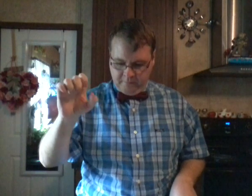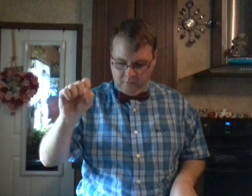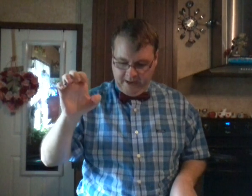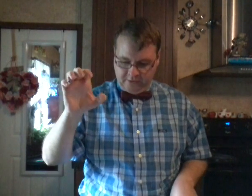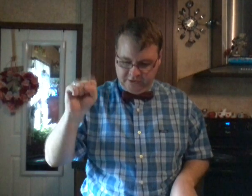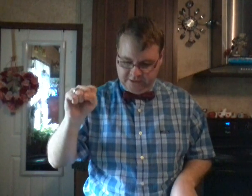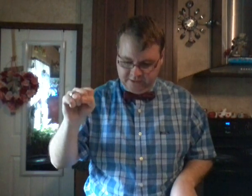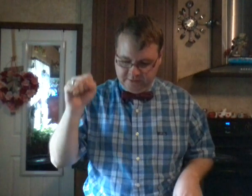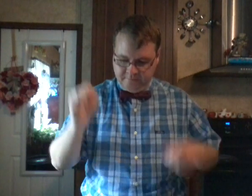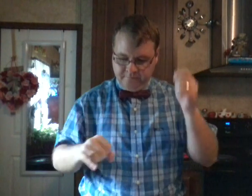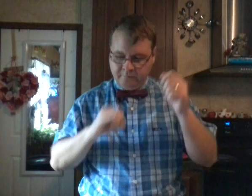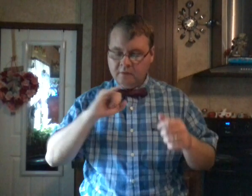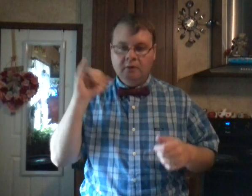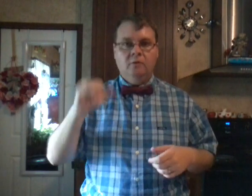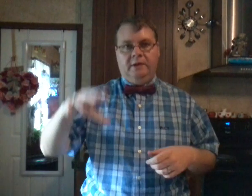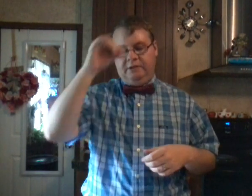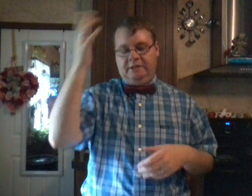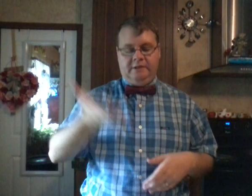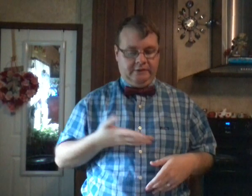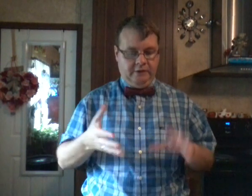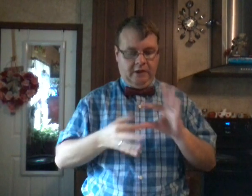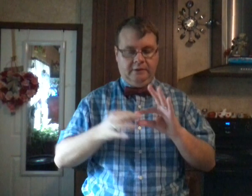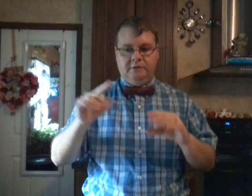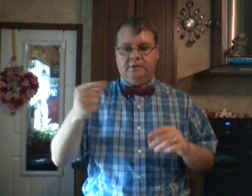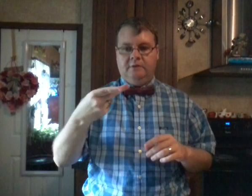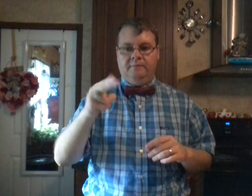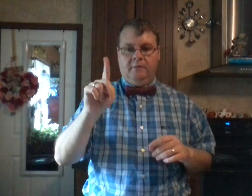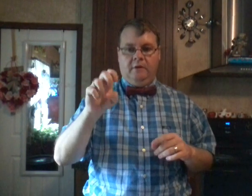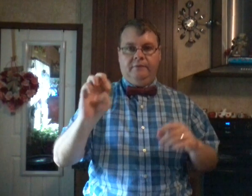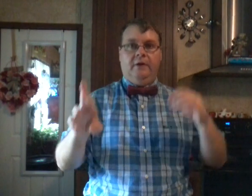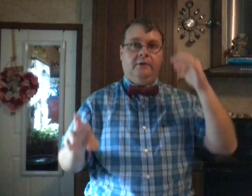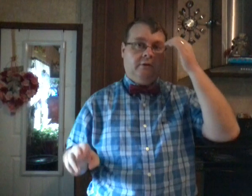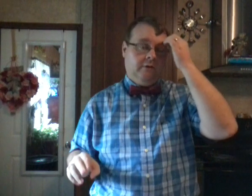Boanerges, which is the sons of thunder.